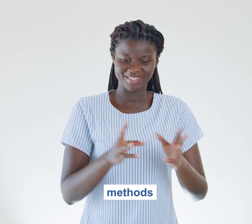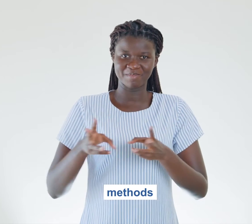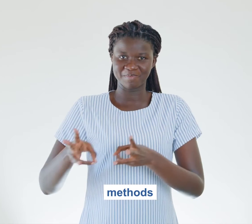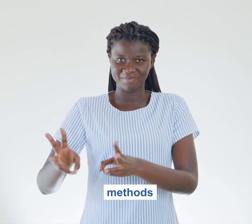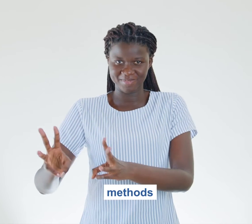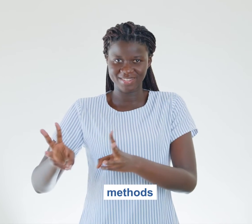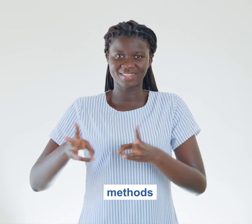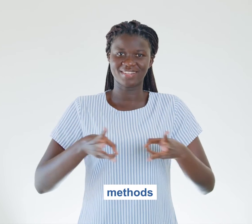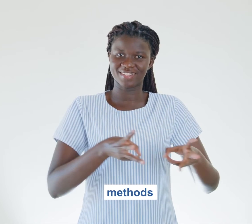methods.